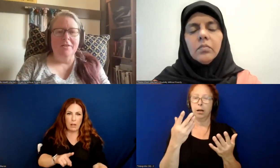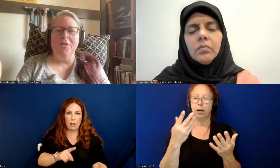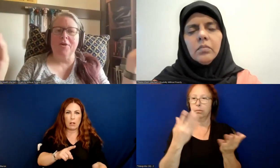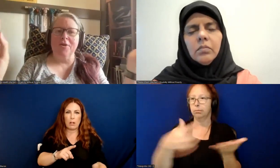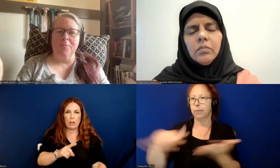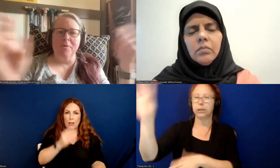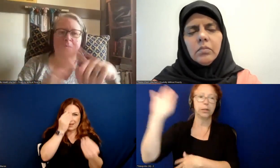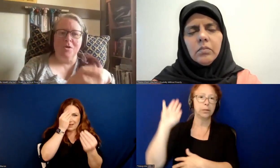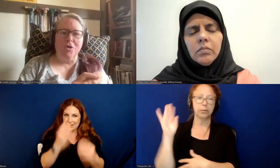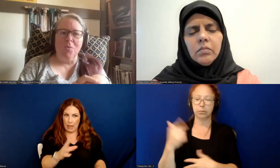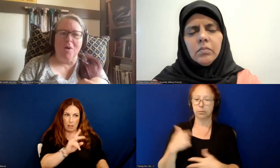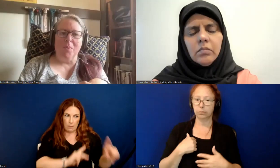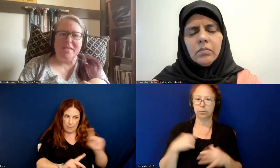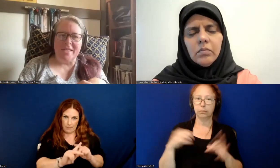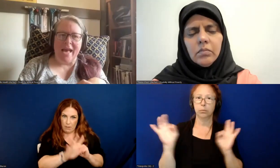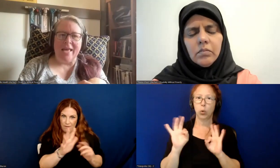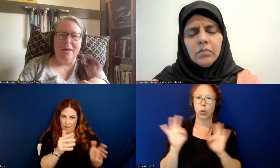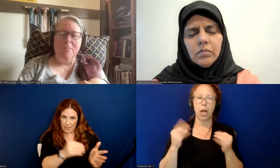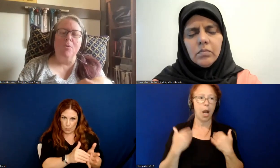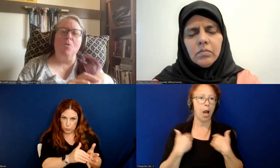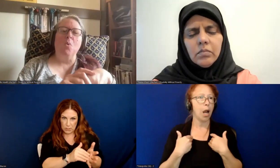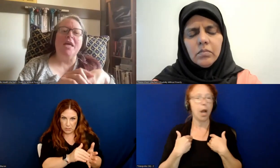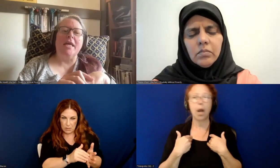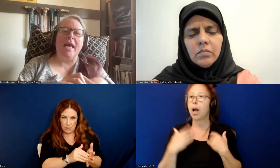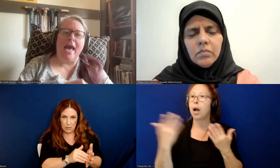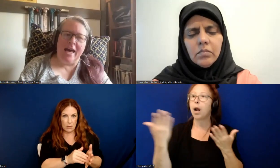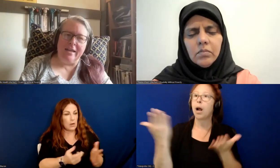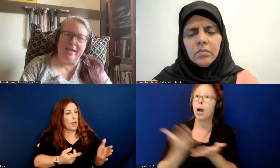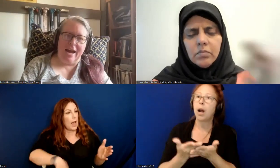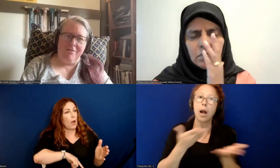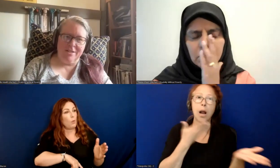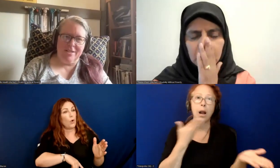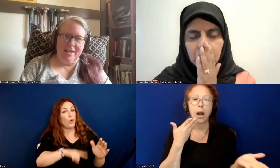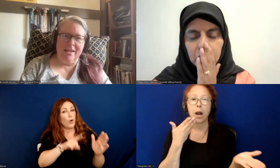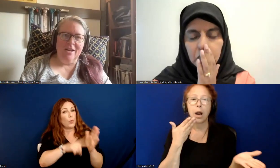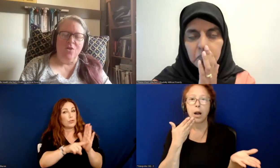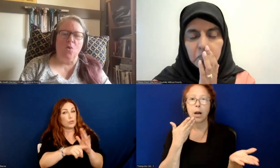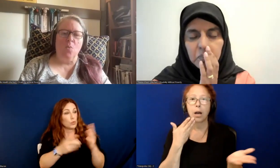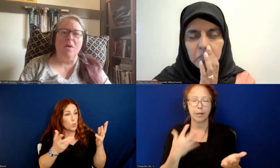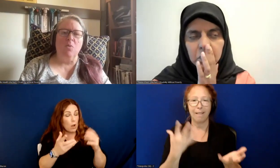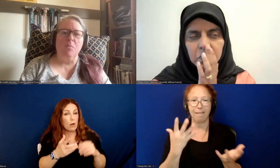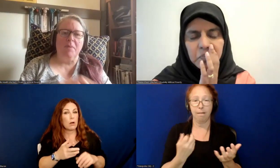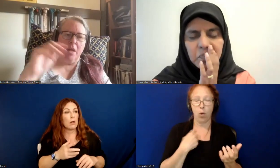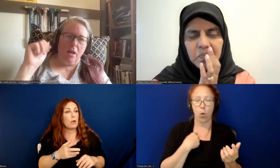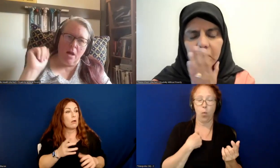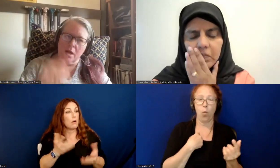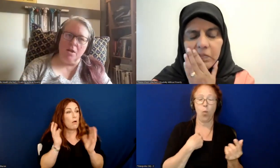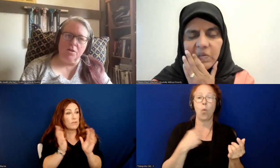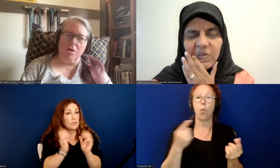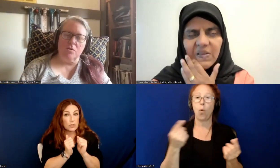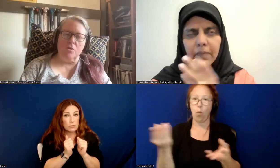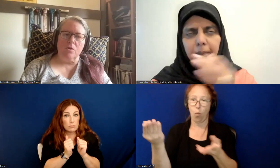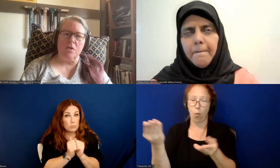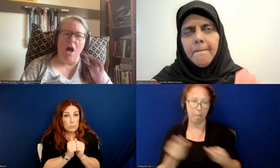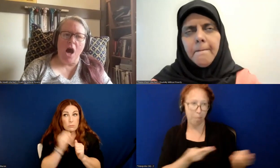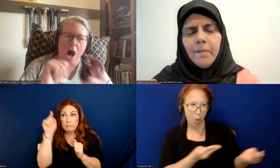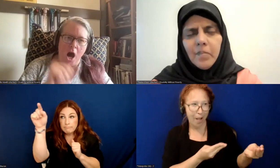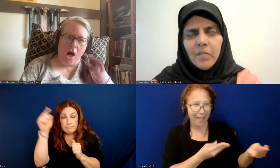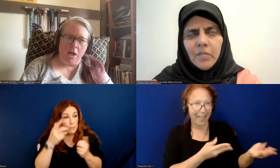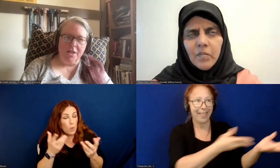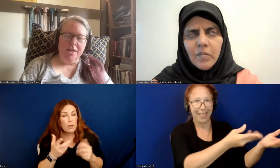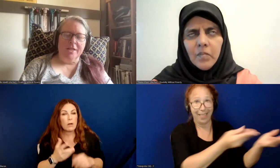guarantee that the government will do what we say, but we can guarantee that we will be knocking on those